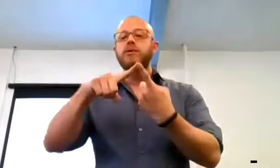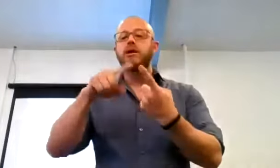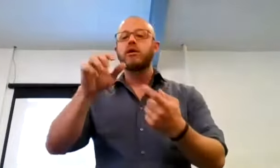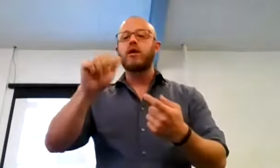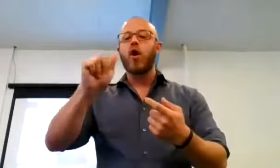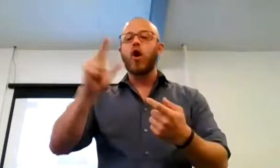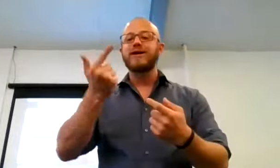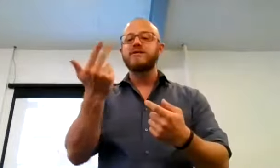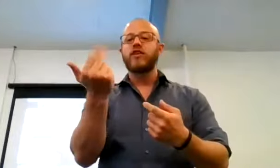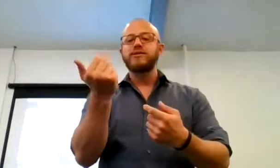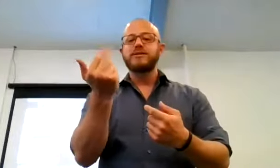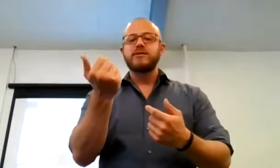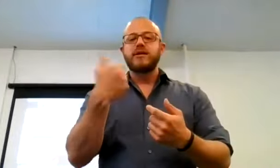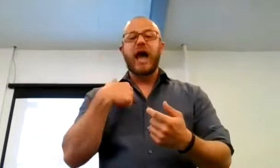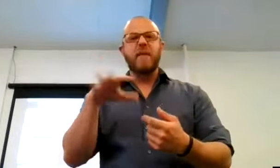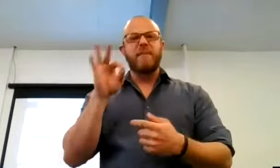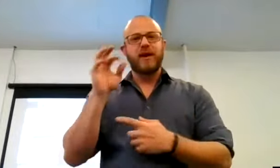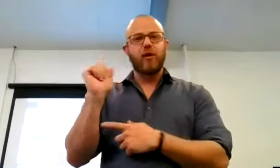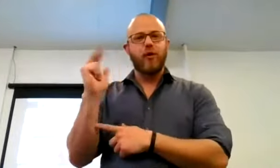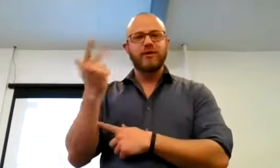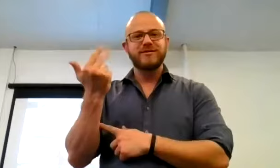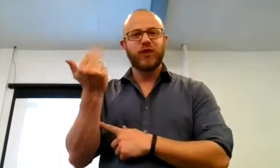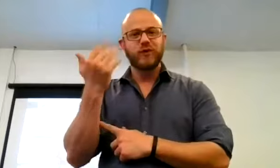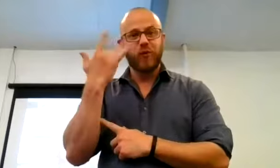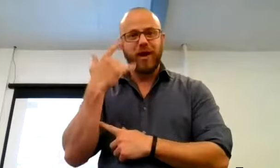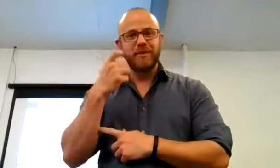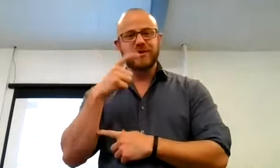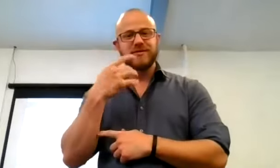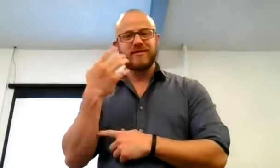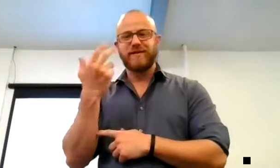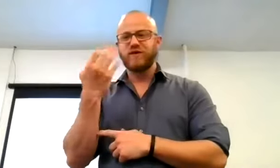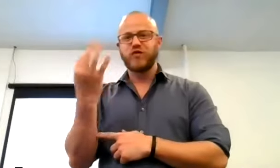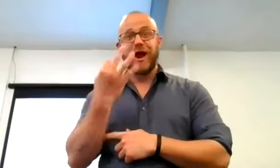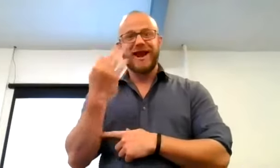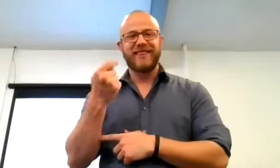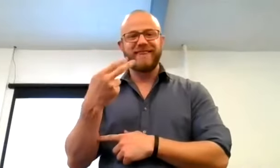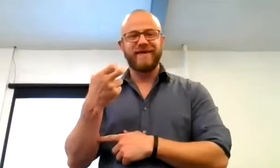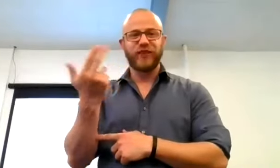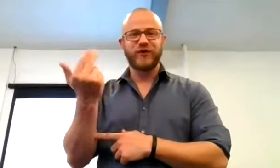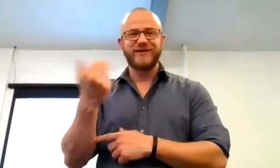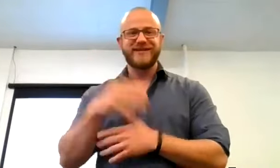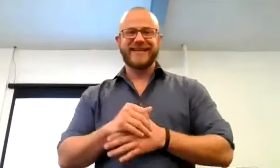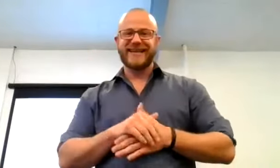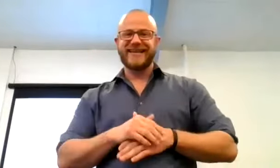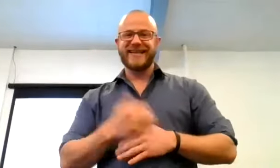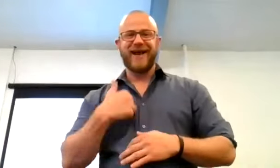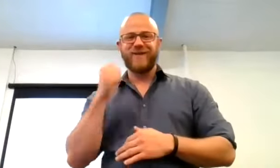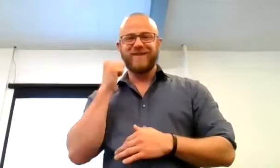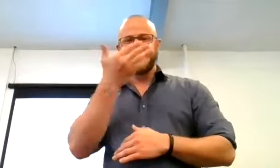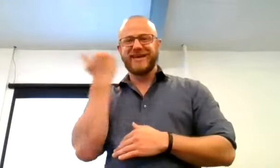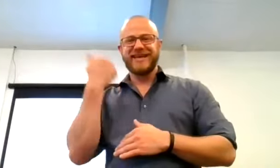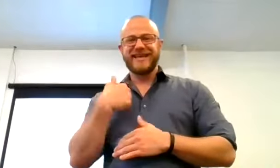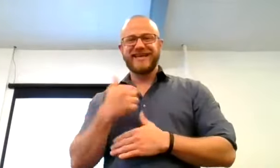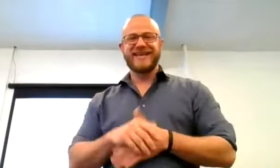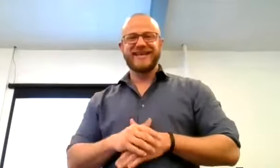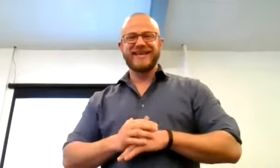So the future classes will be until August the 13th. And I picked August the 13th because it's the Friday, Friday the 13th. So